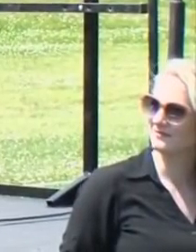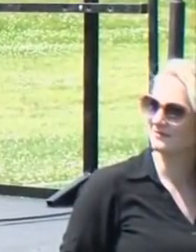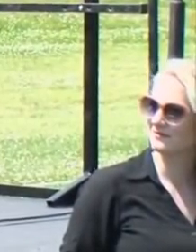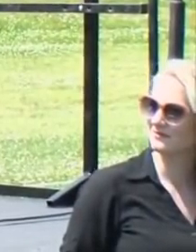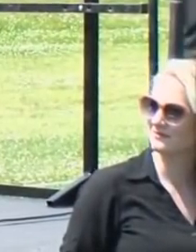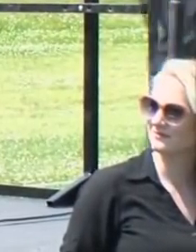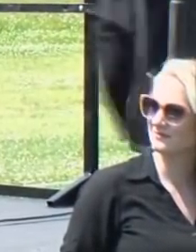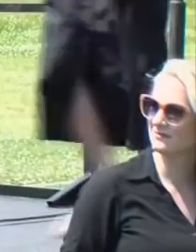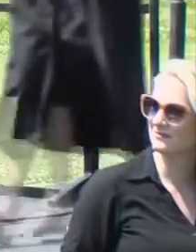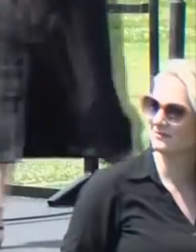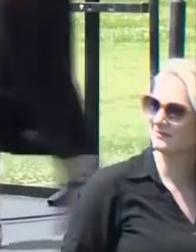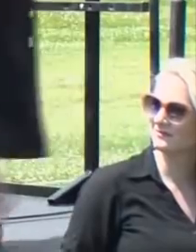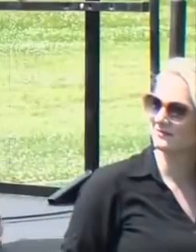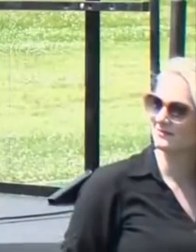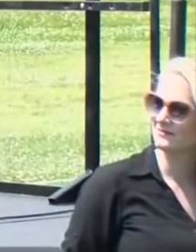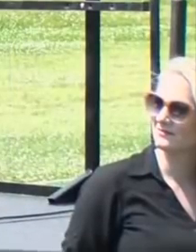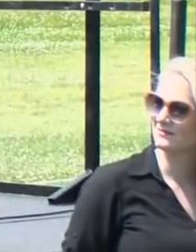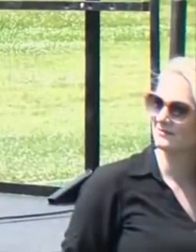Jocelyn Bawick,